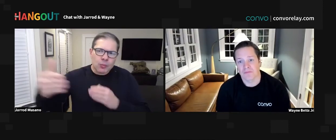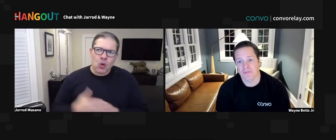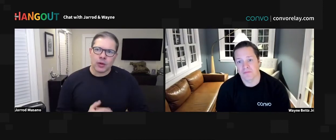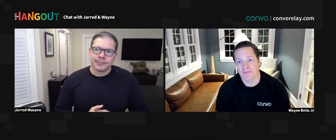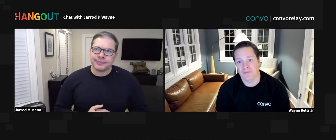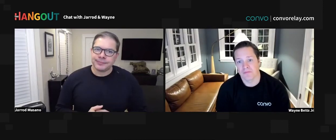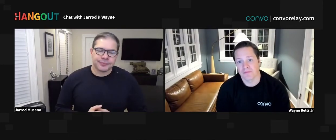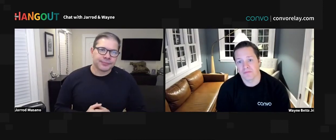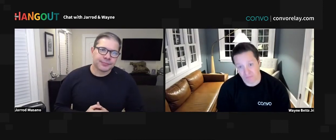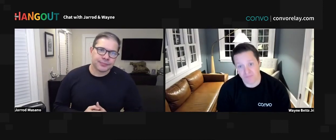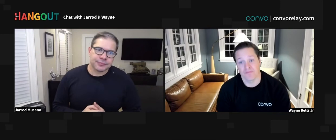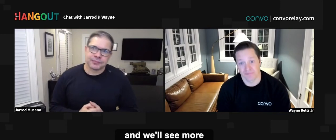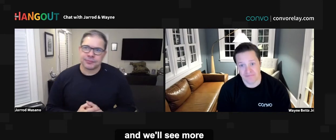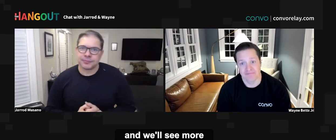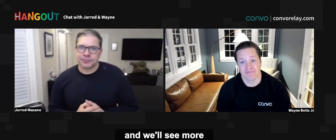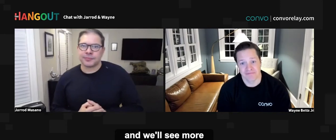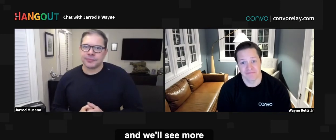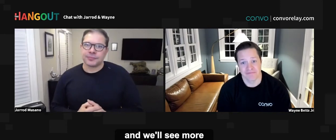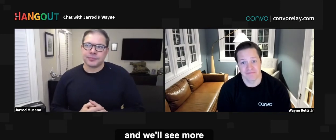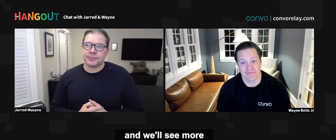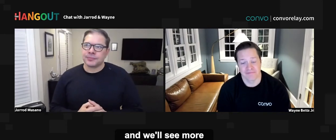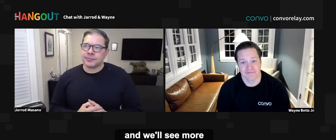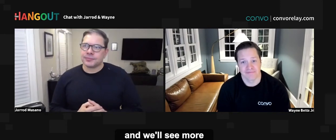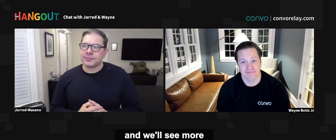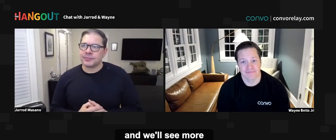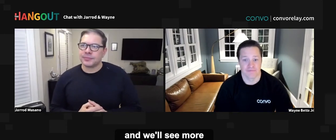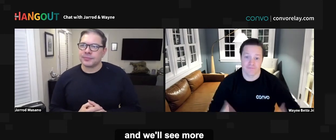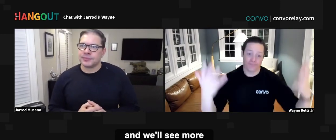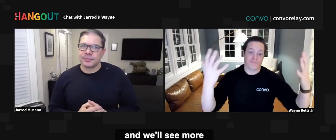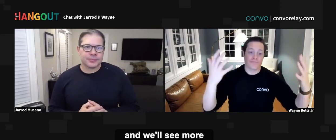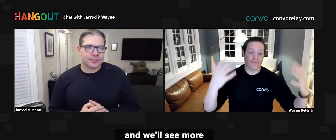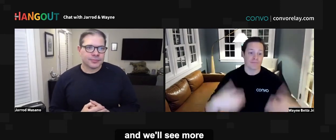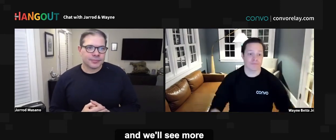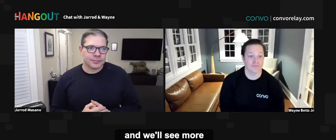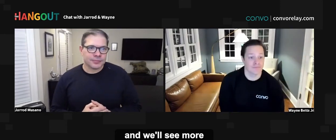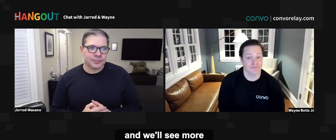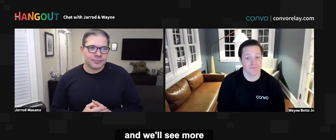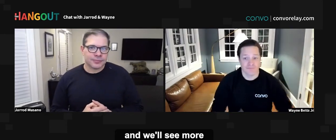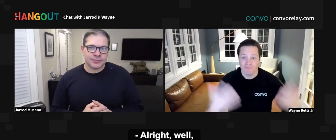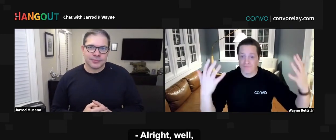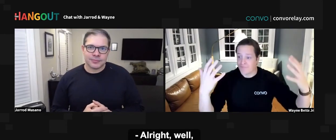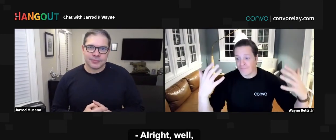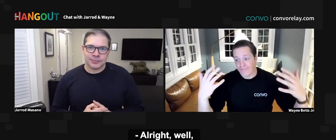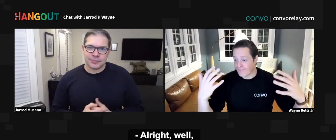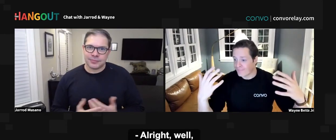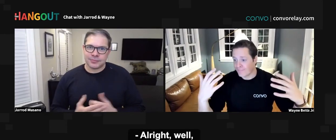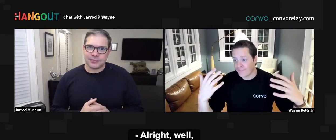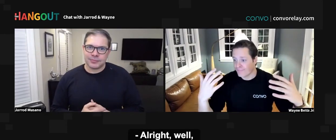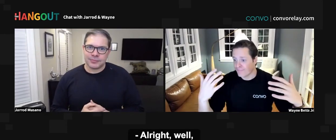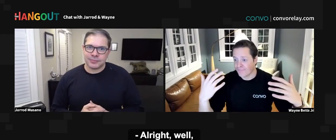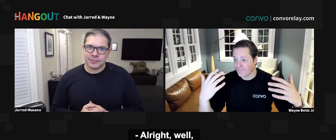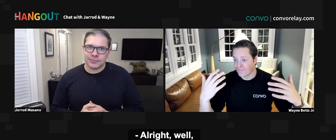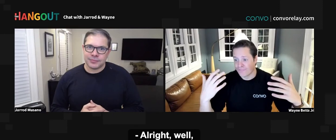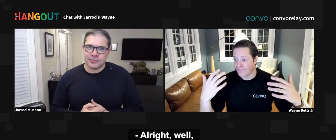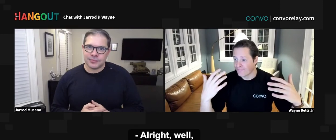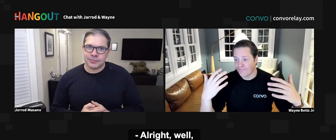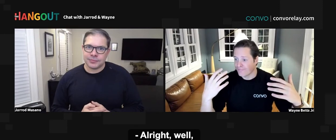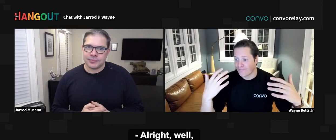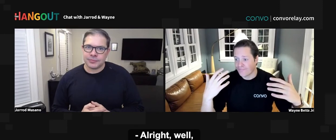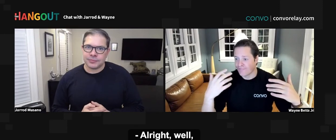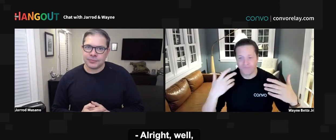Right. And we need to and will see more of that in 2022 and on. All right. Well,